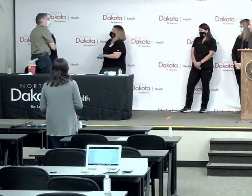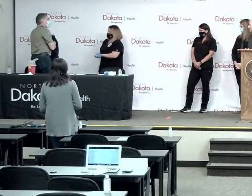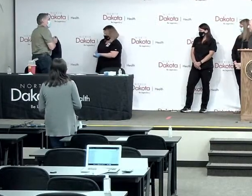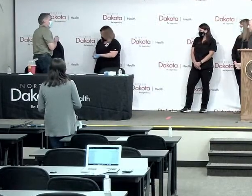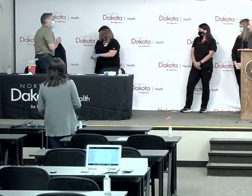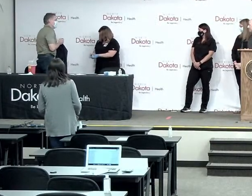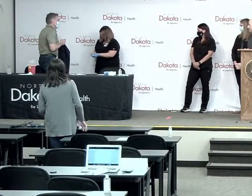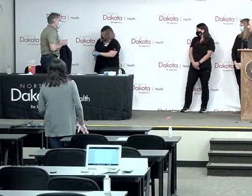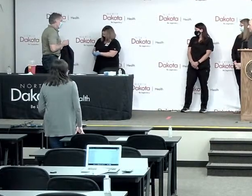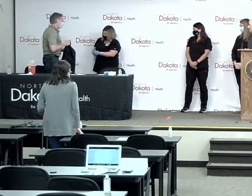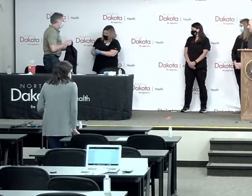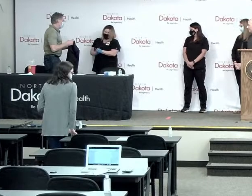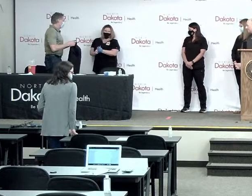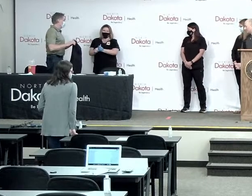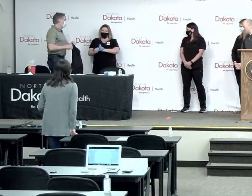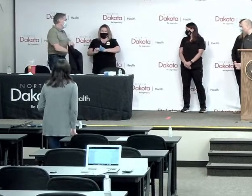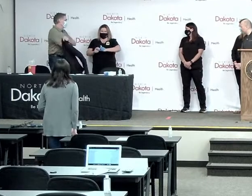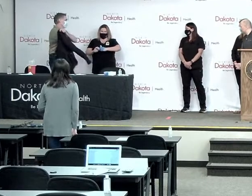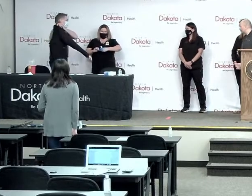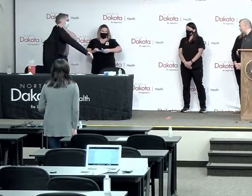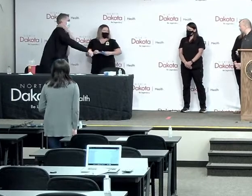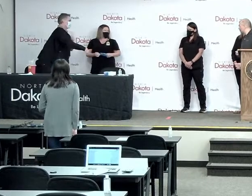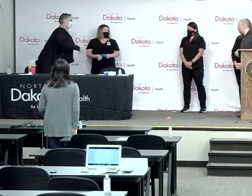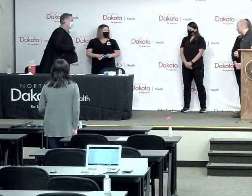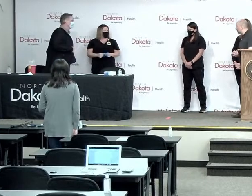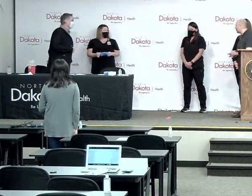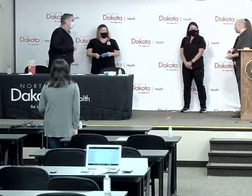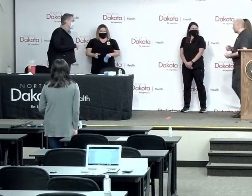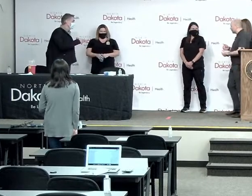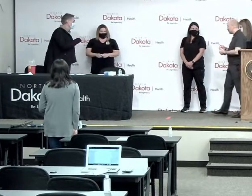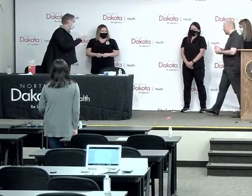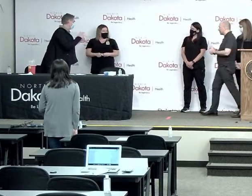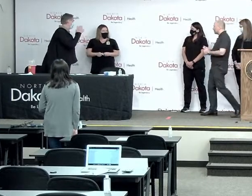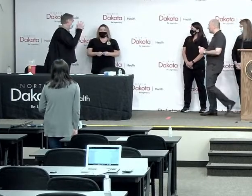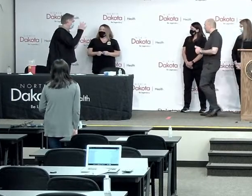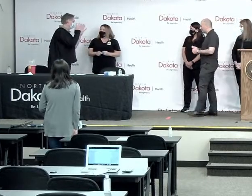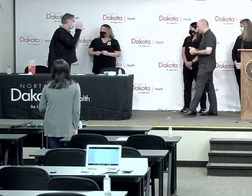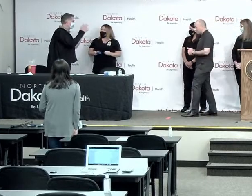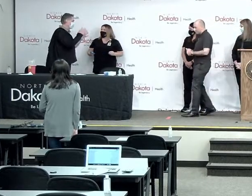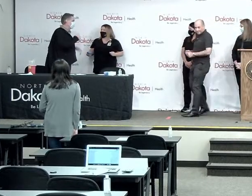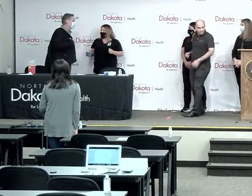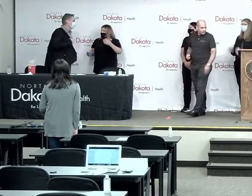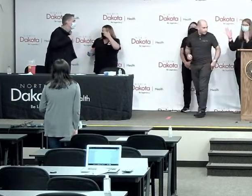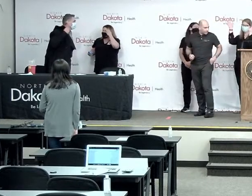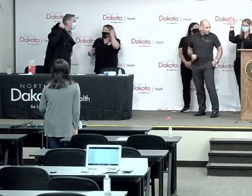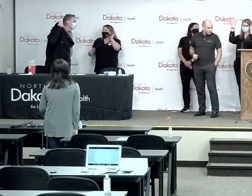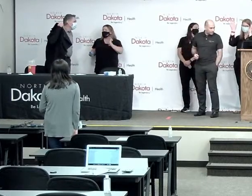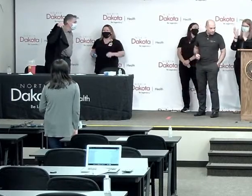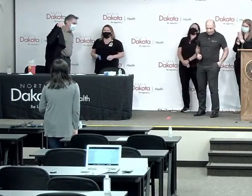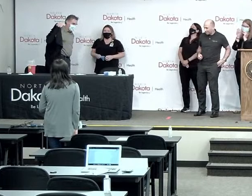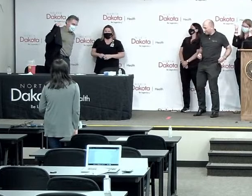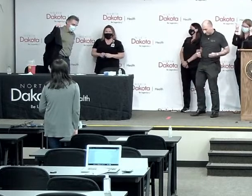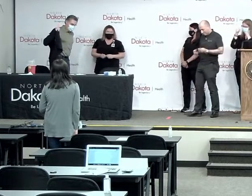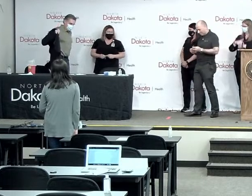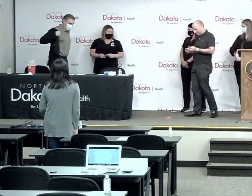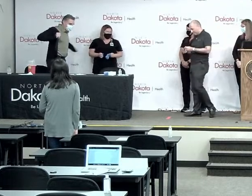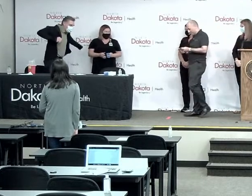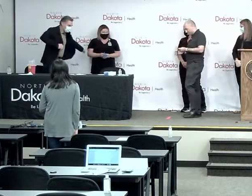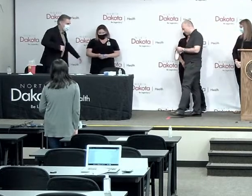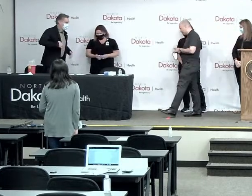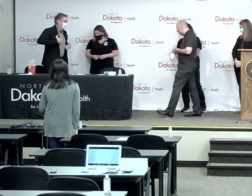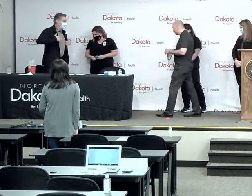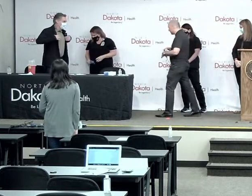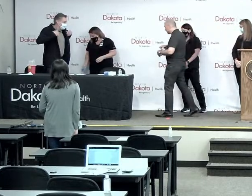Thank you, Jennifer. You bet. Lindsay was signing. My the time? crowd going wild.